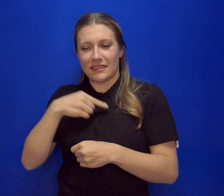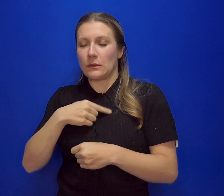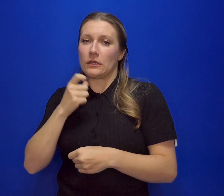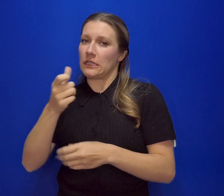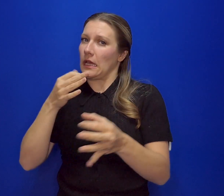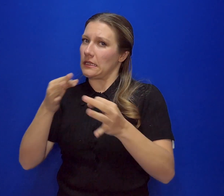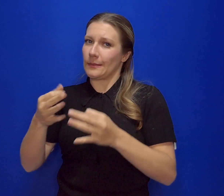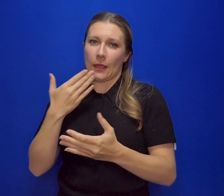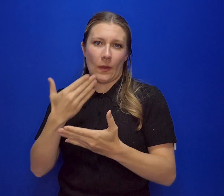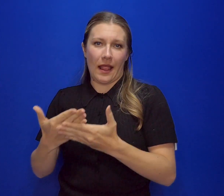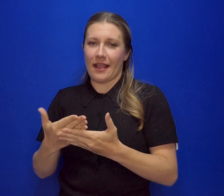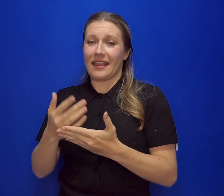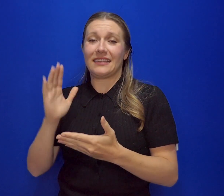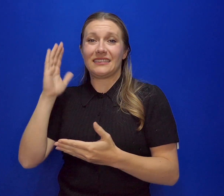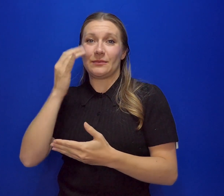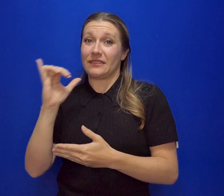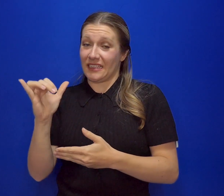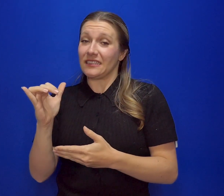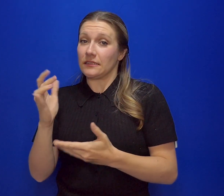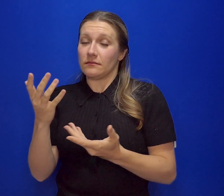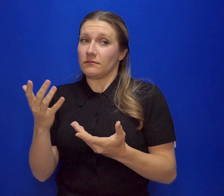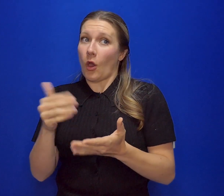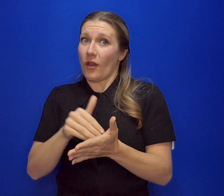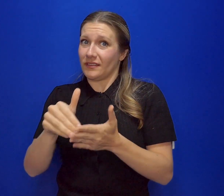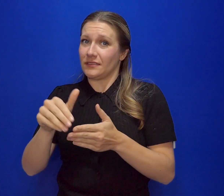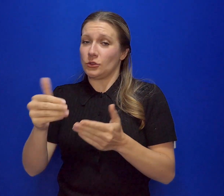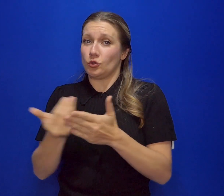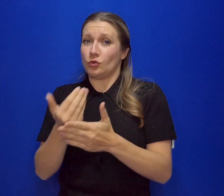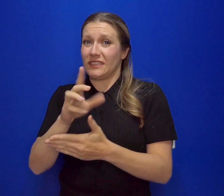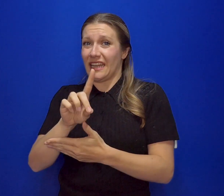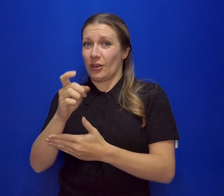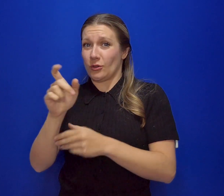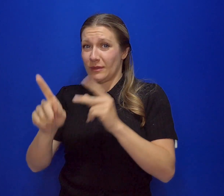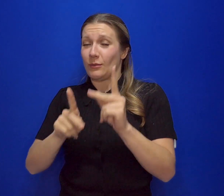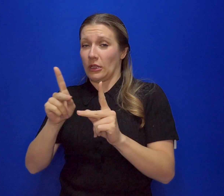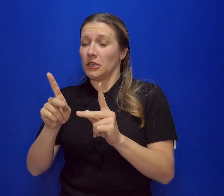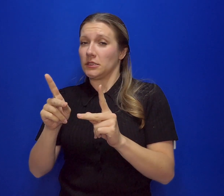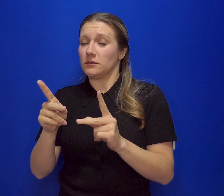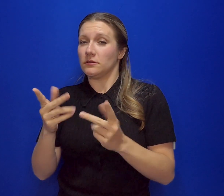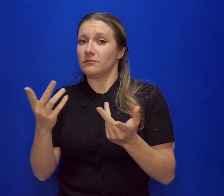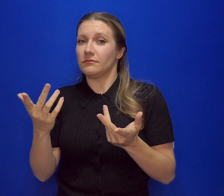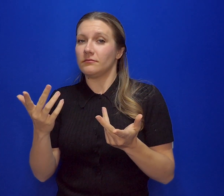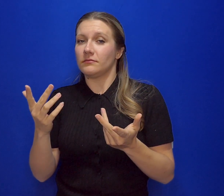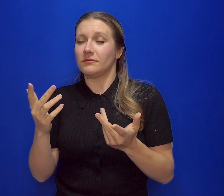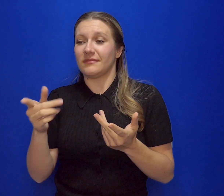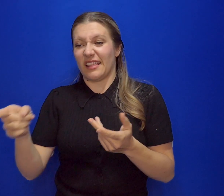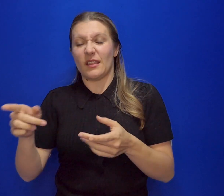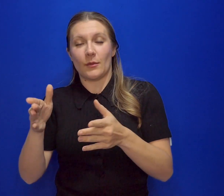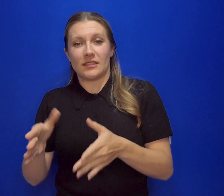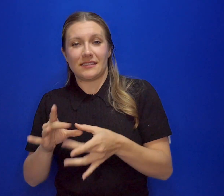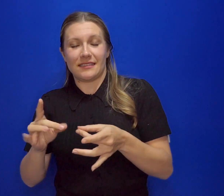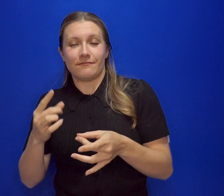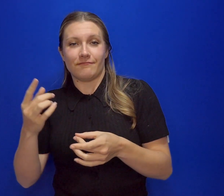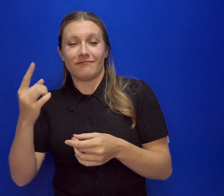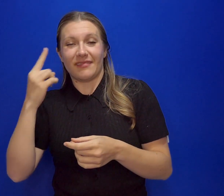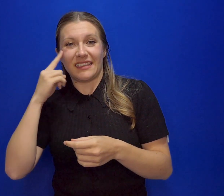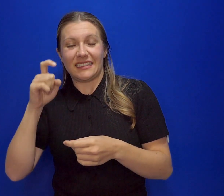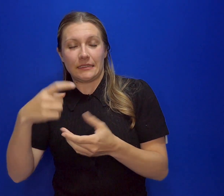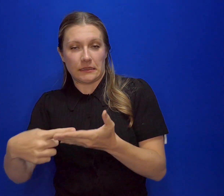And it seems like a big one for newly diagnosed people, and I think you should bring it up, she said. So I think and I think, we